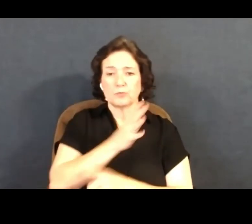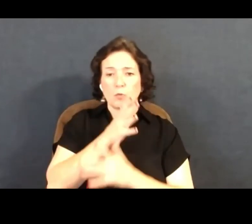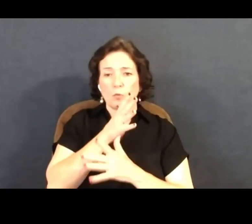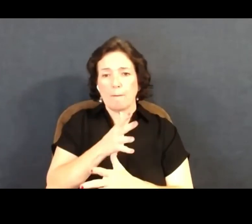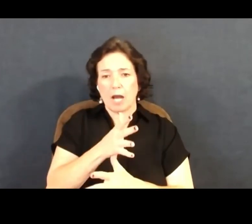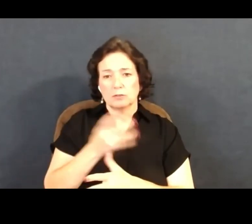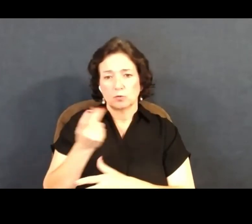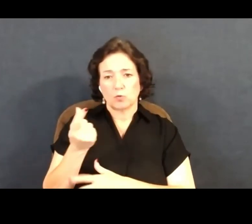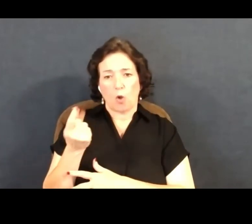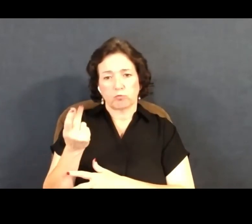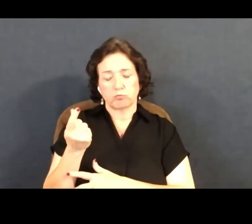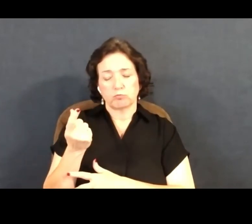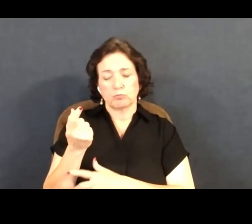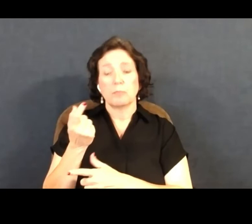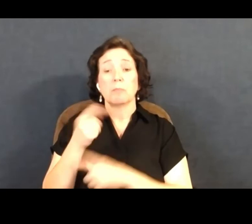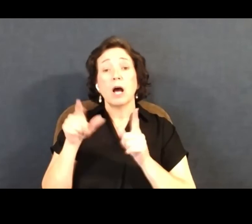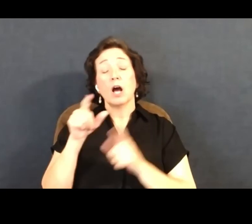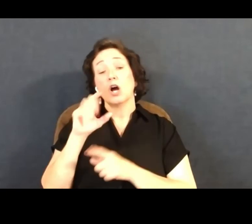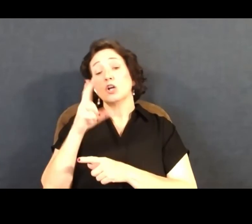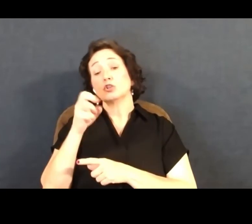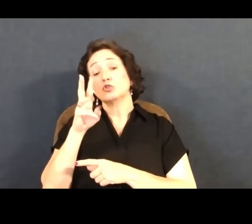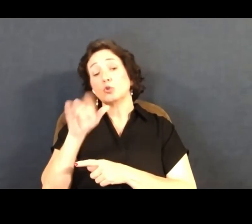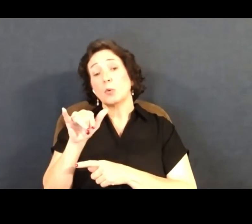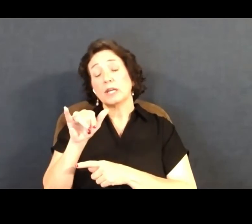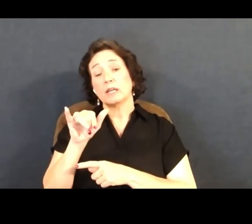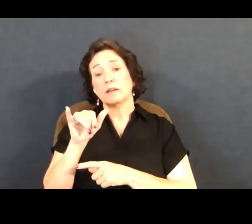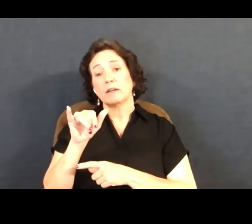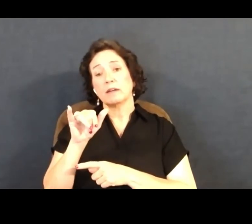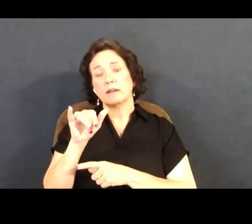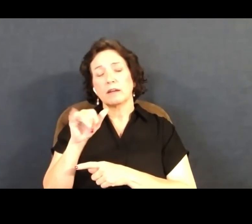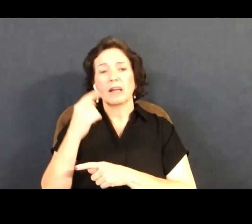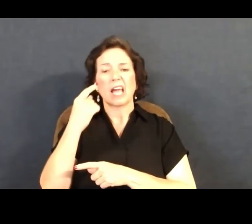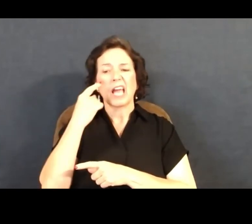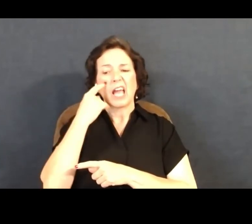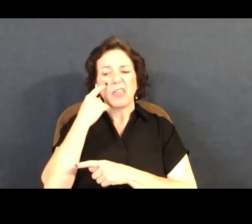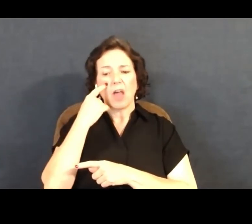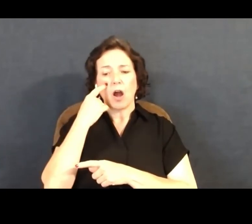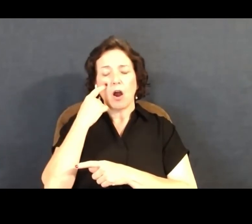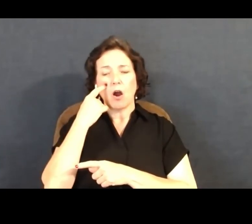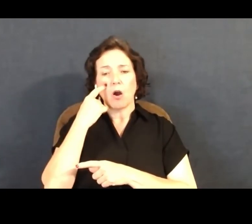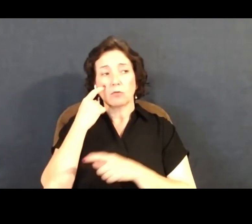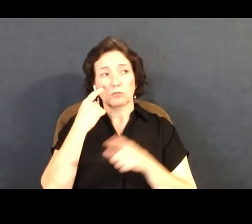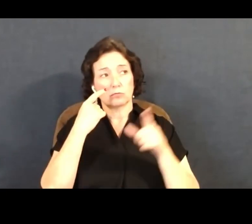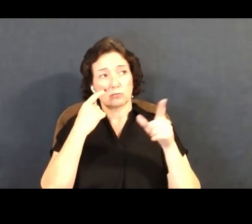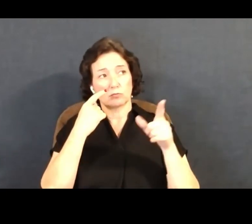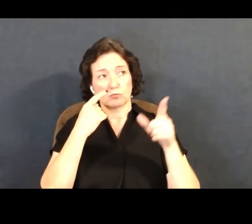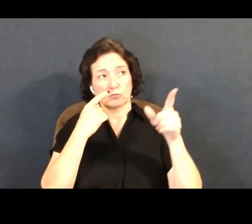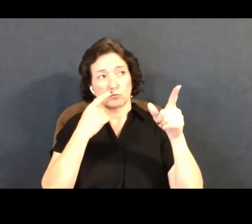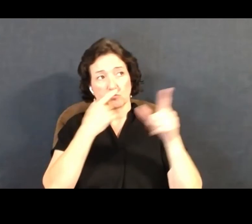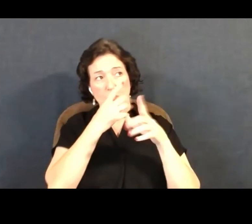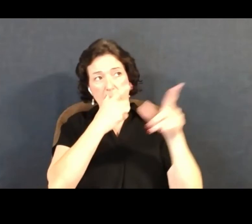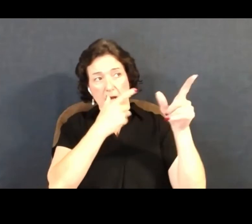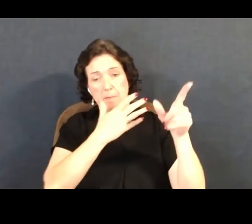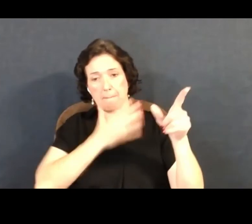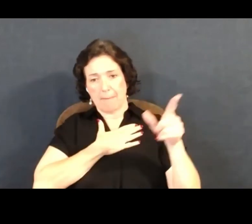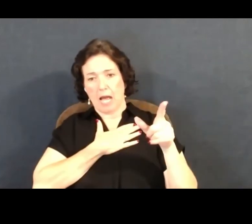thought. But Chewy thought Grandma was his human. If you got anywhere near